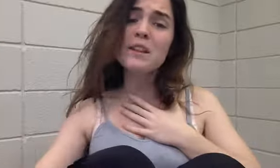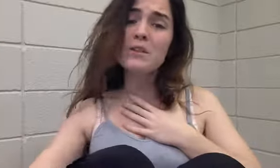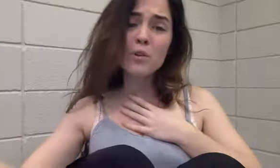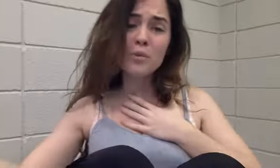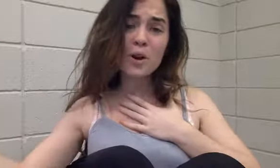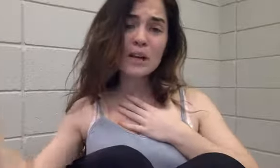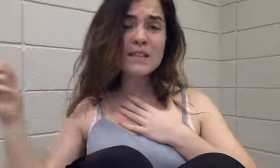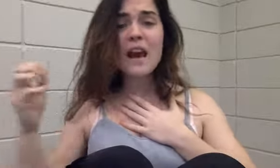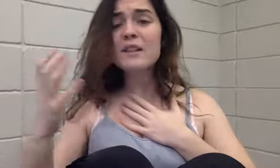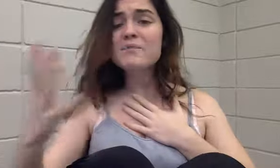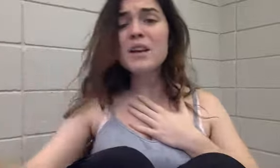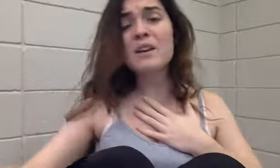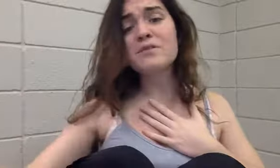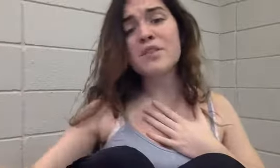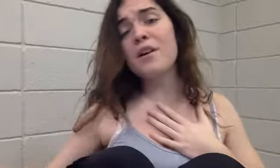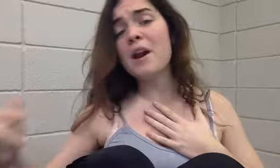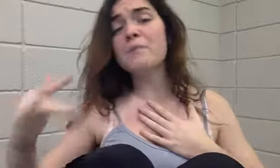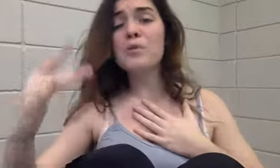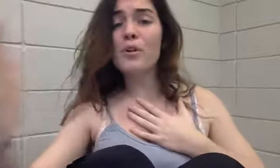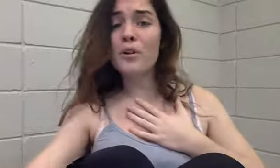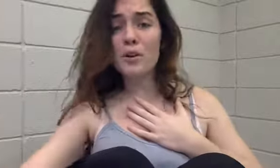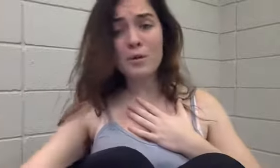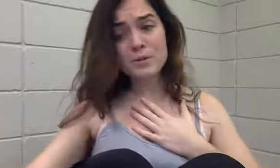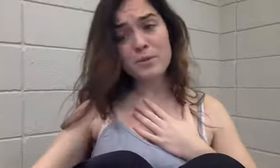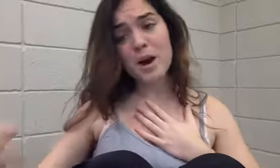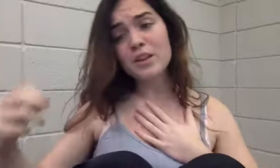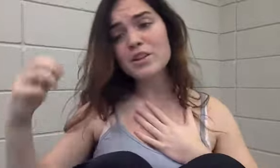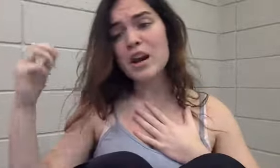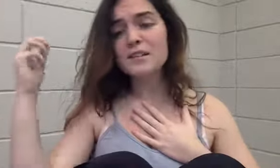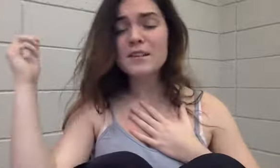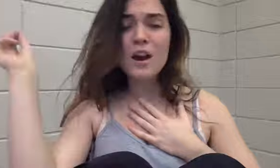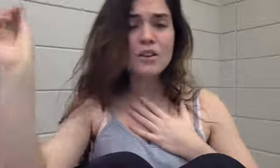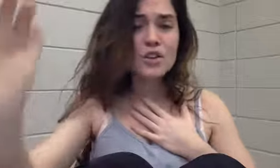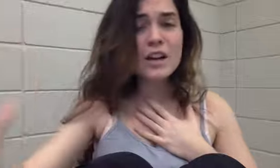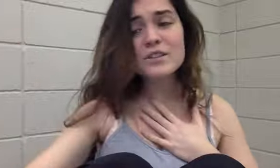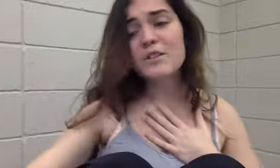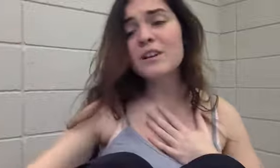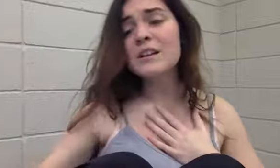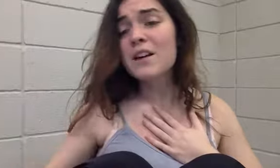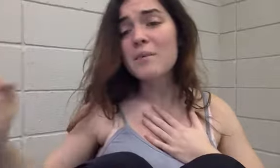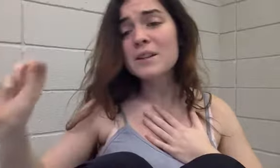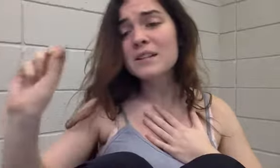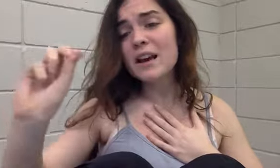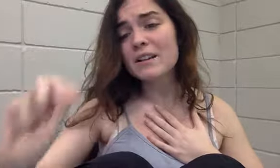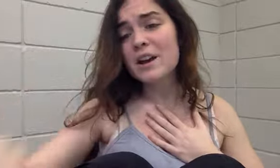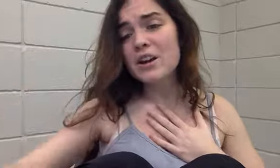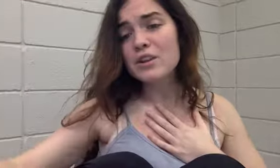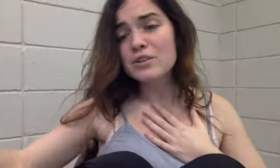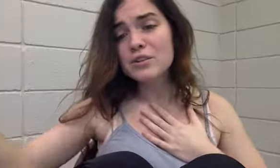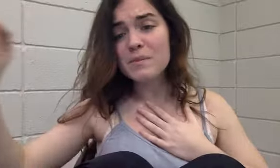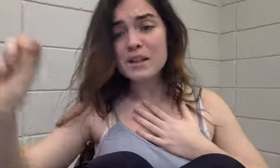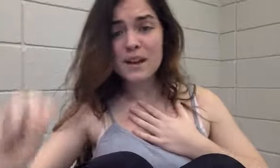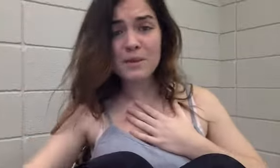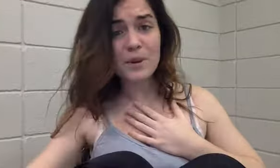world works. And speaking of sorry, I'm no longer going to apologize. Should I start reading in the comments again? You're just my type,